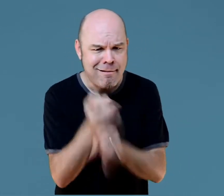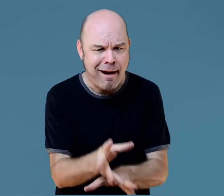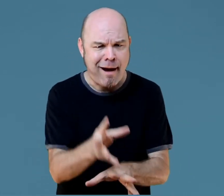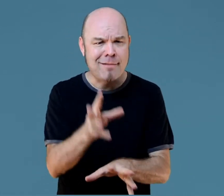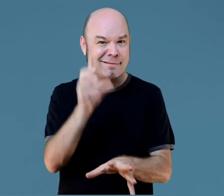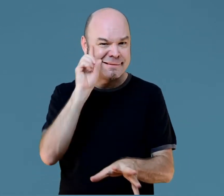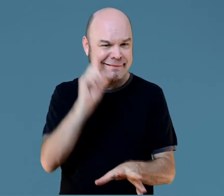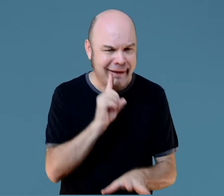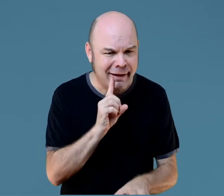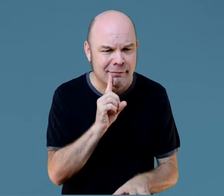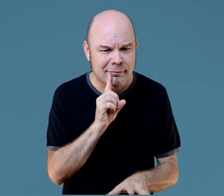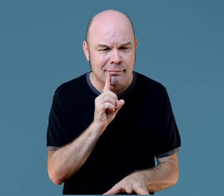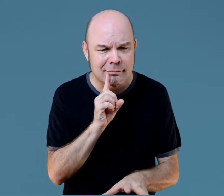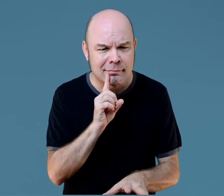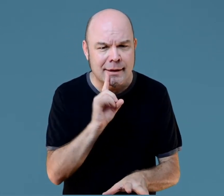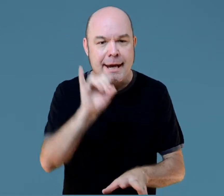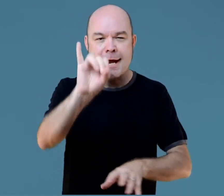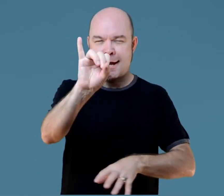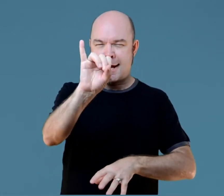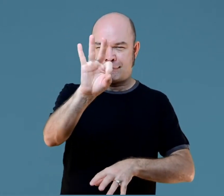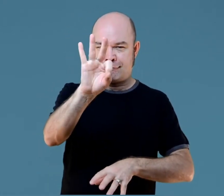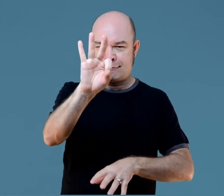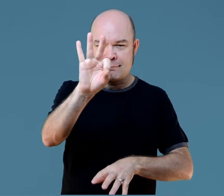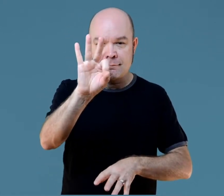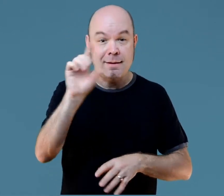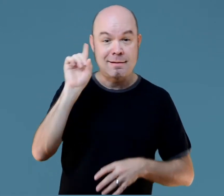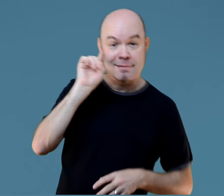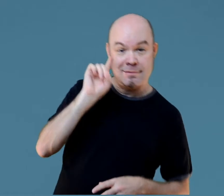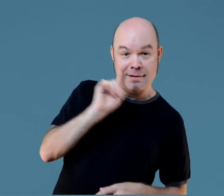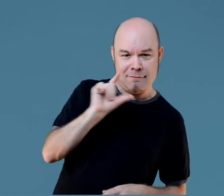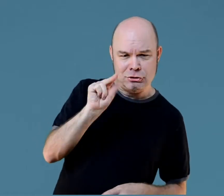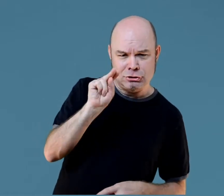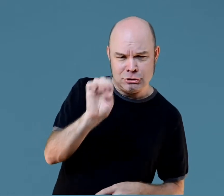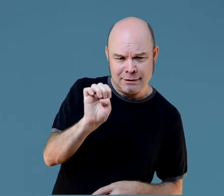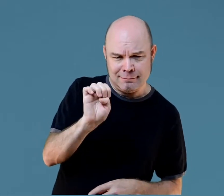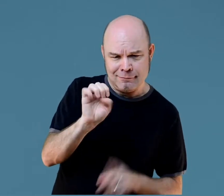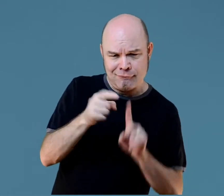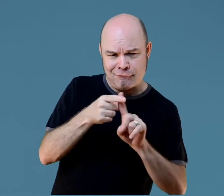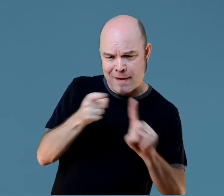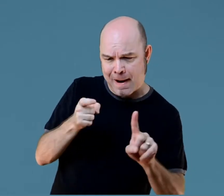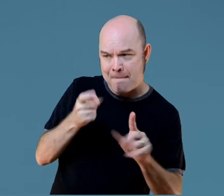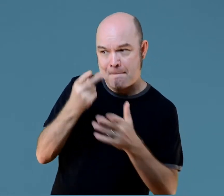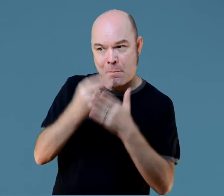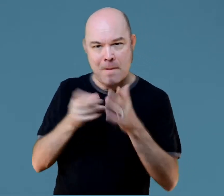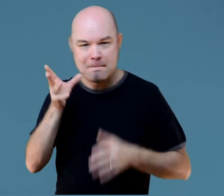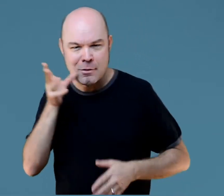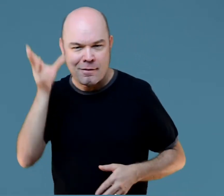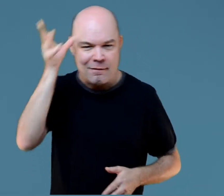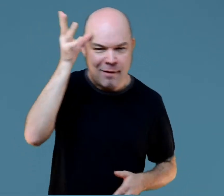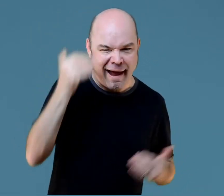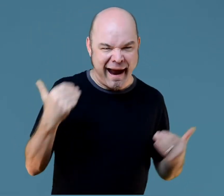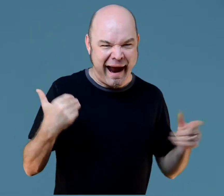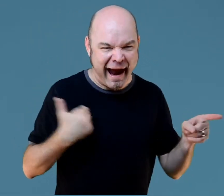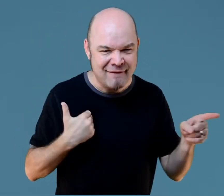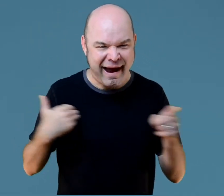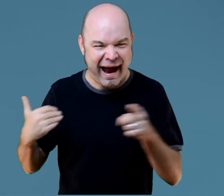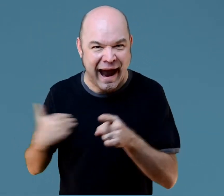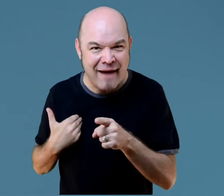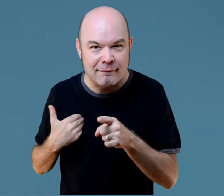GJB2 causes deafness. Now, if you have the deaf gene from both